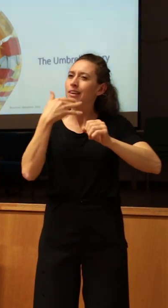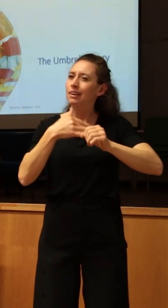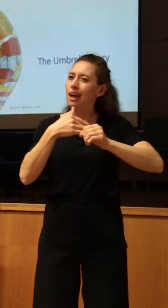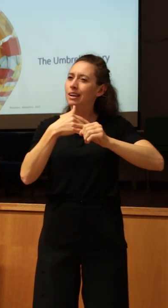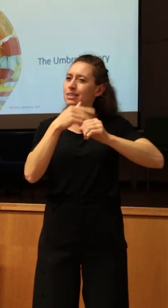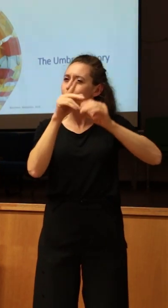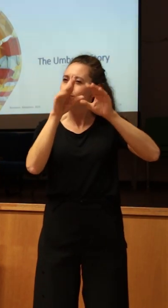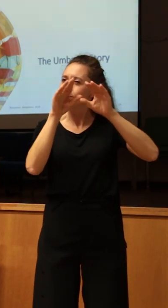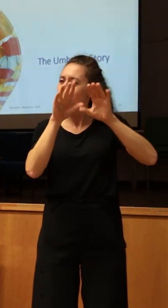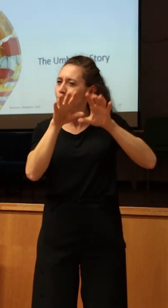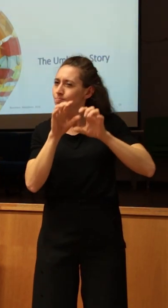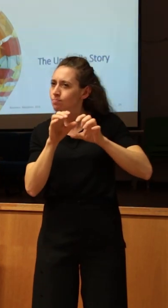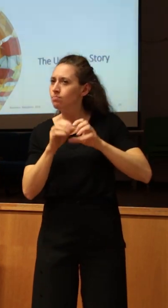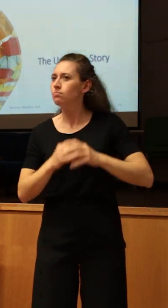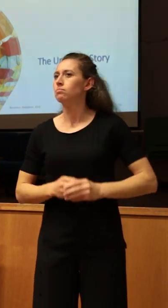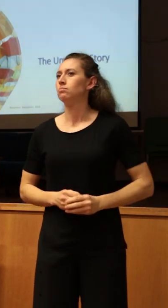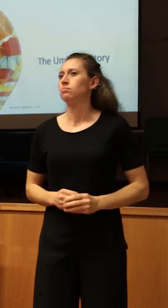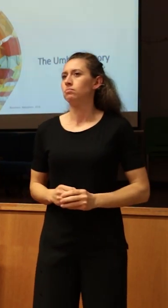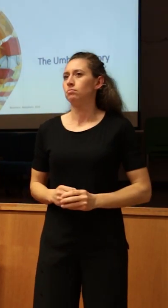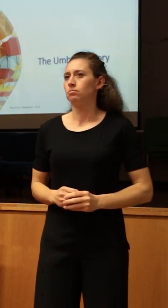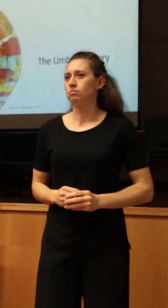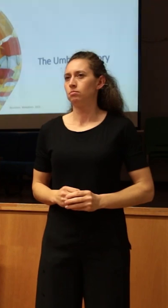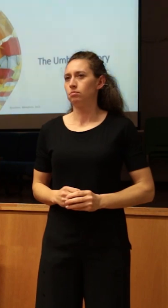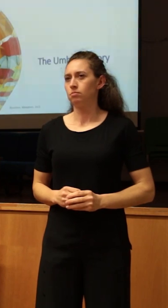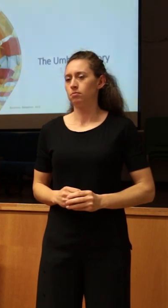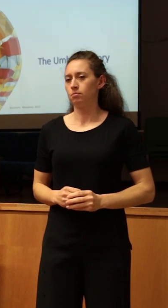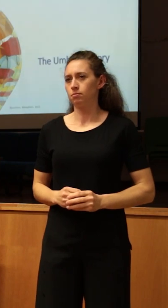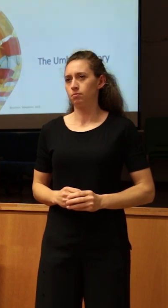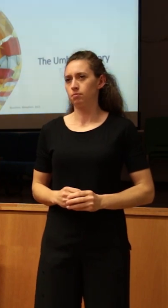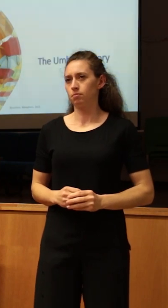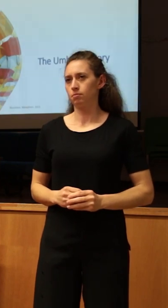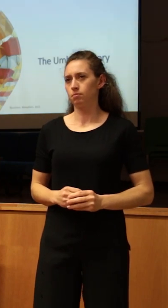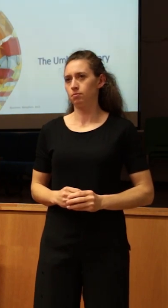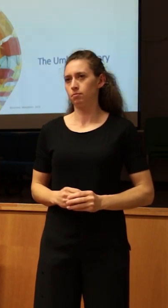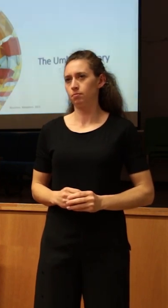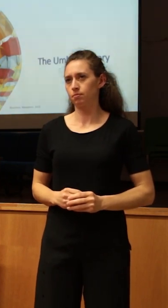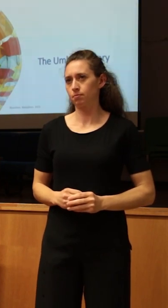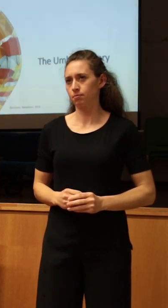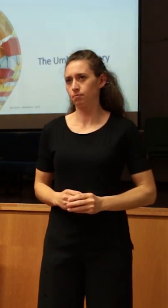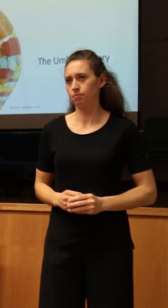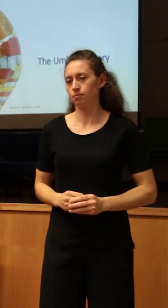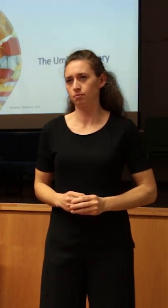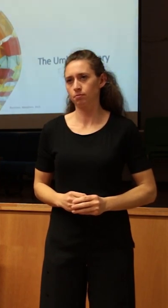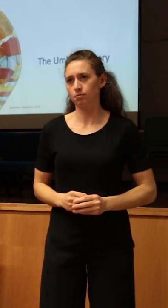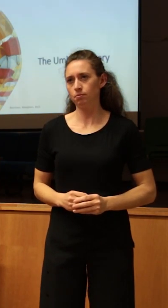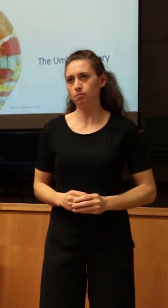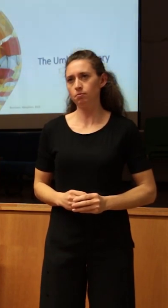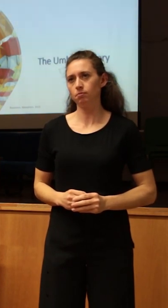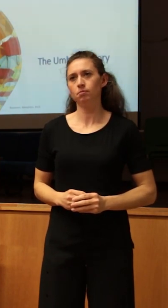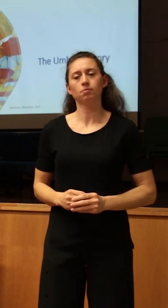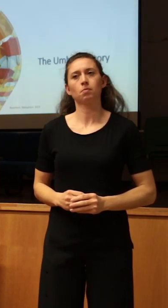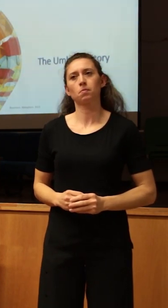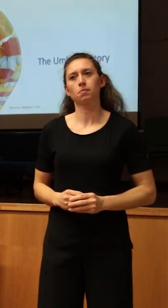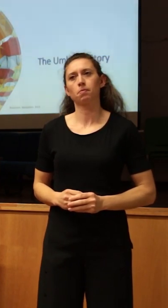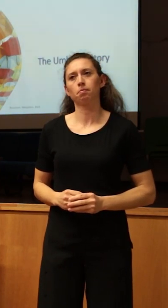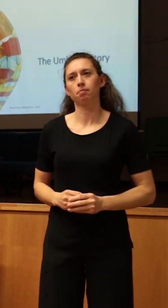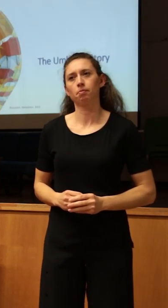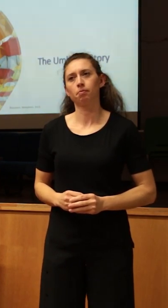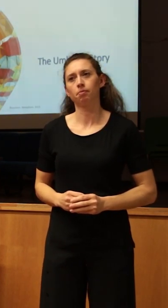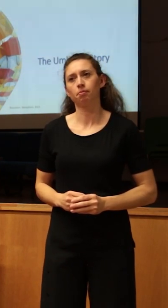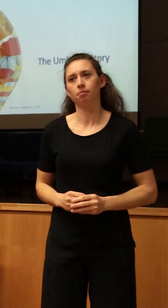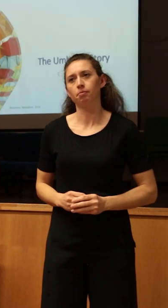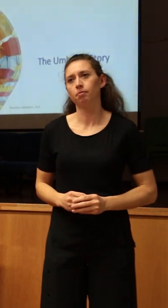almost like I chop it into like word, and then ow. But it doesn't retain as a metaphor in my